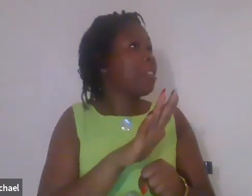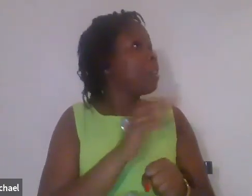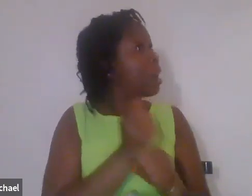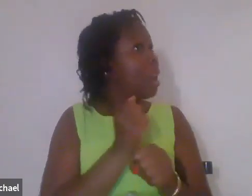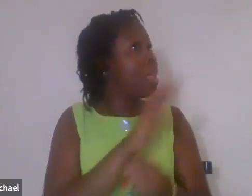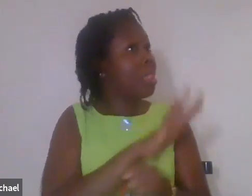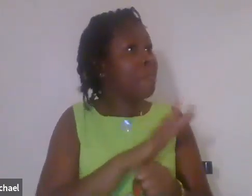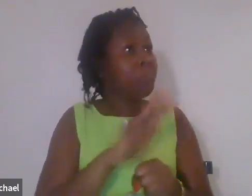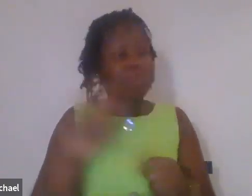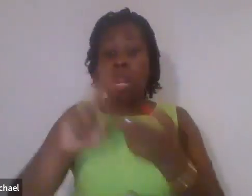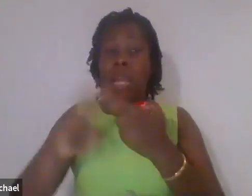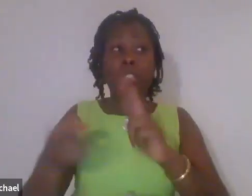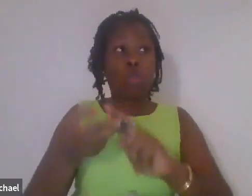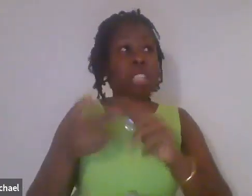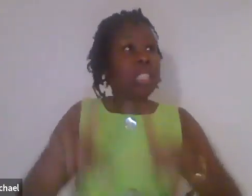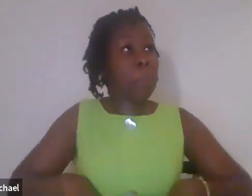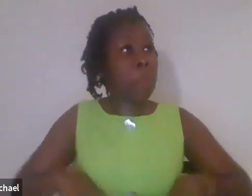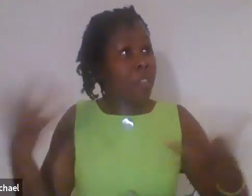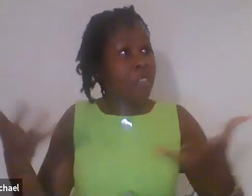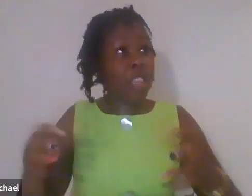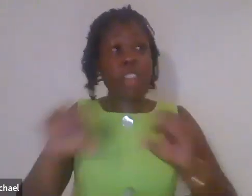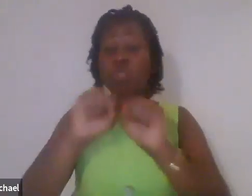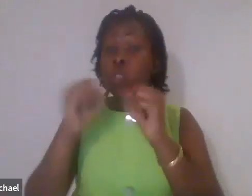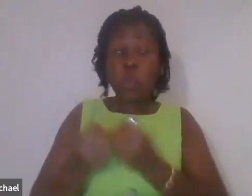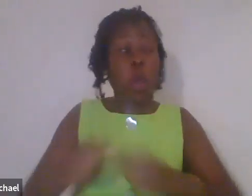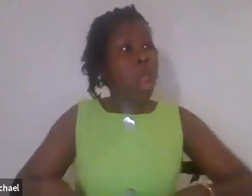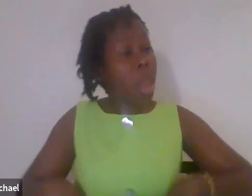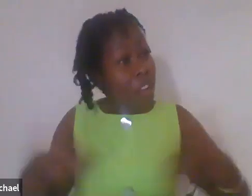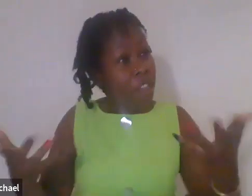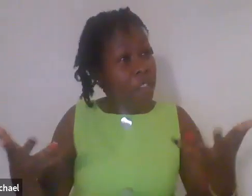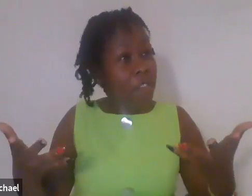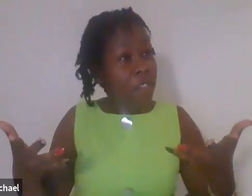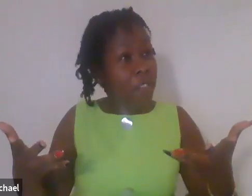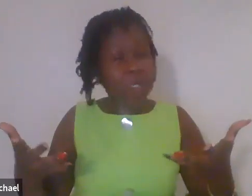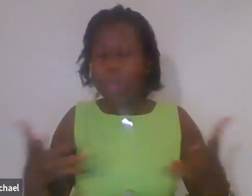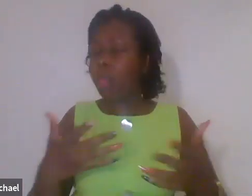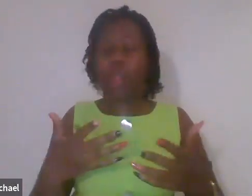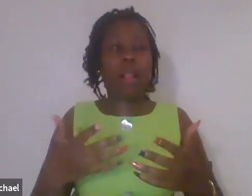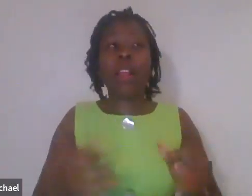not only at a work area, but relationship in my life.